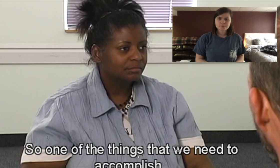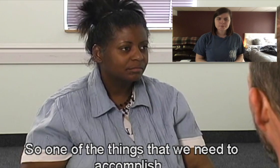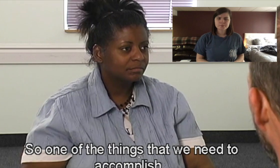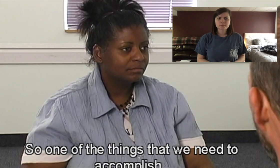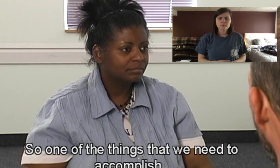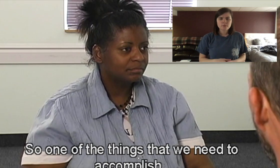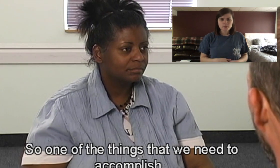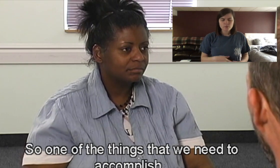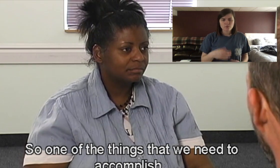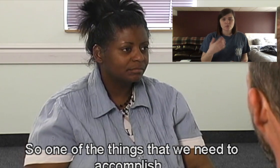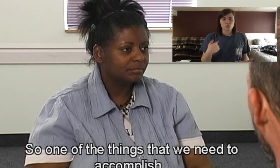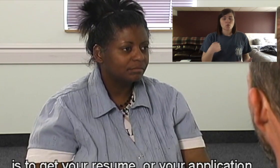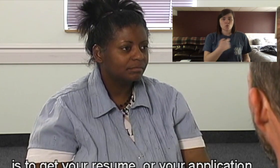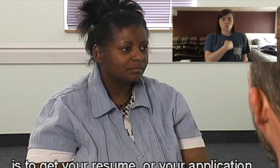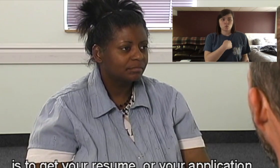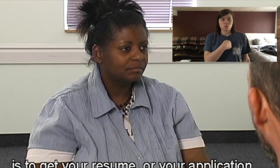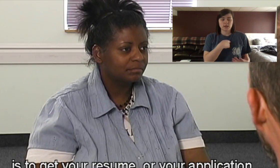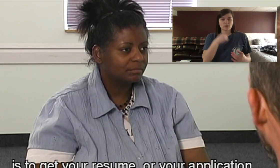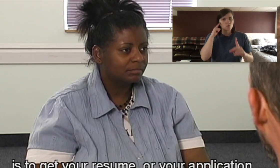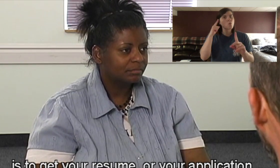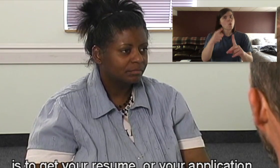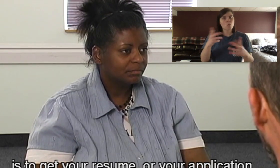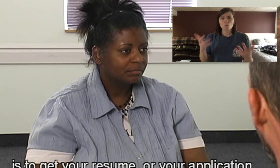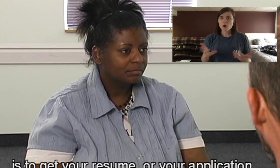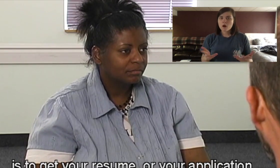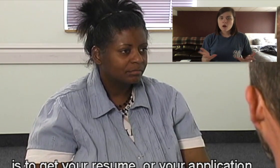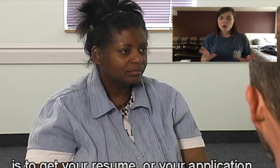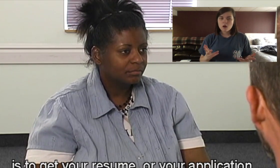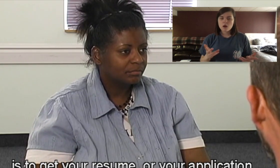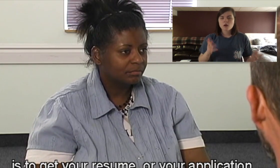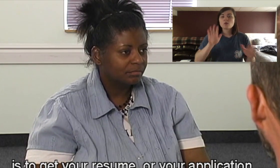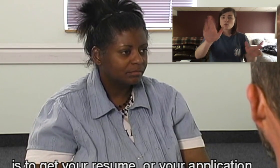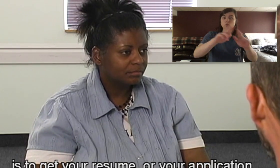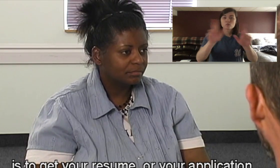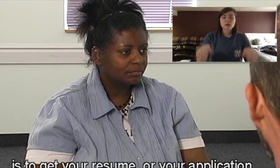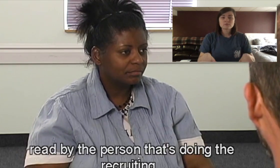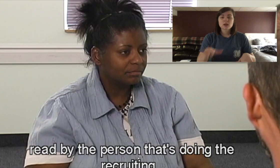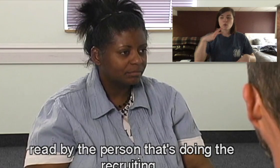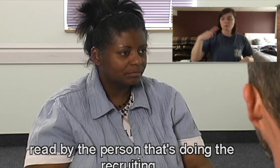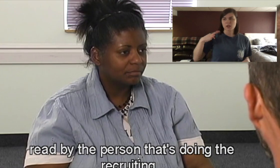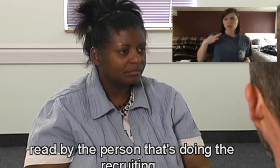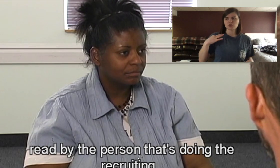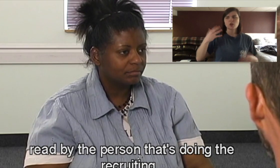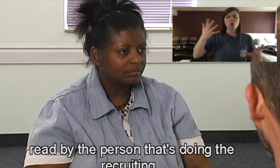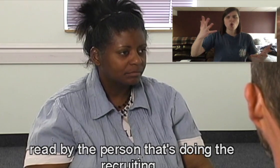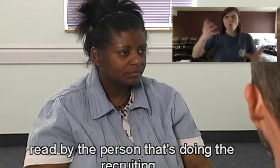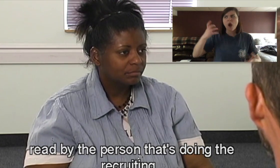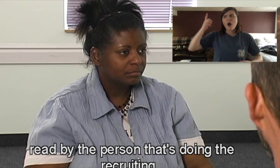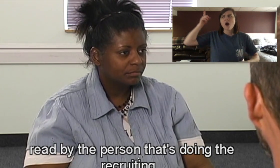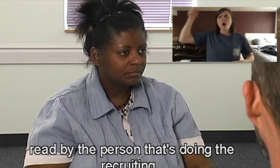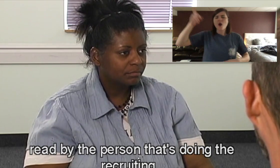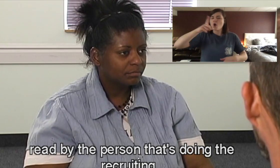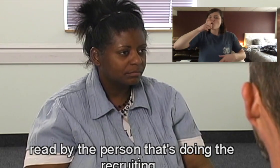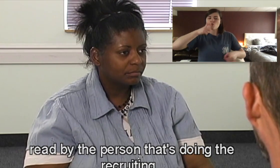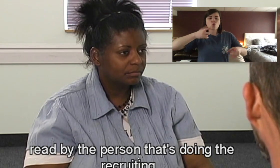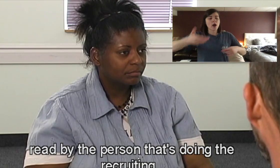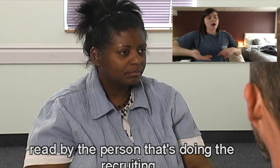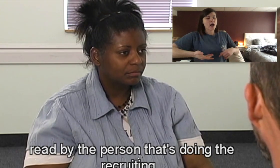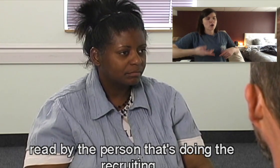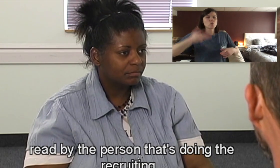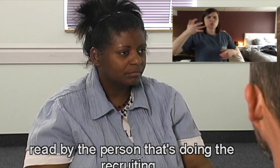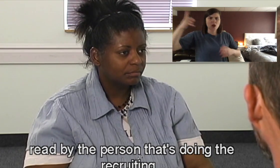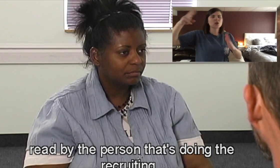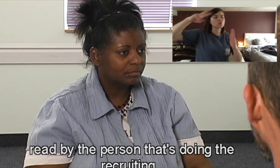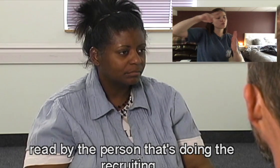So one of the things that we need to accomplish is to get your resume or your application read by the person